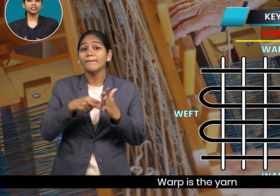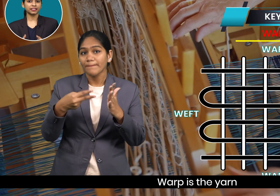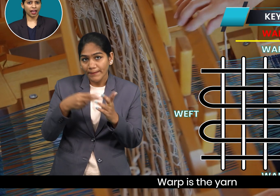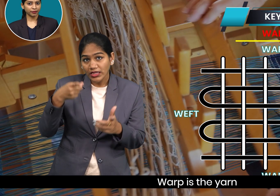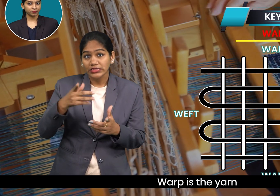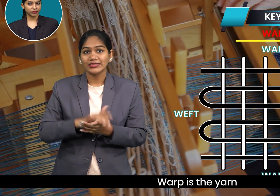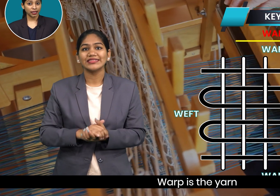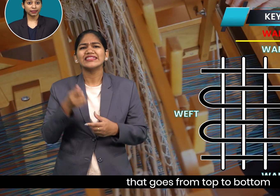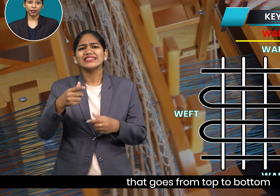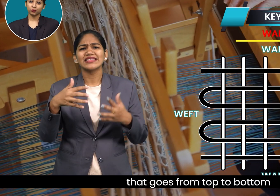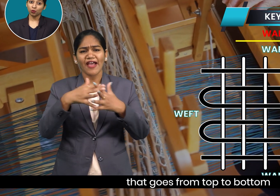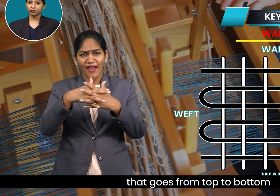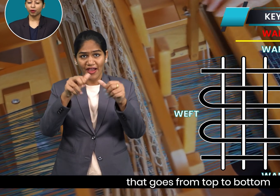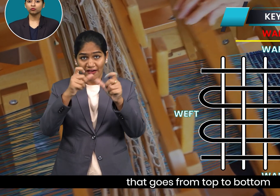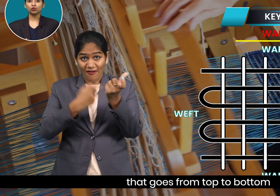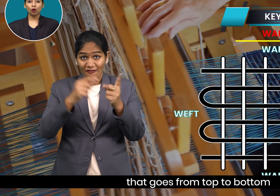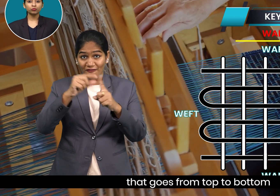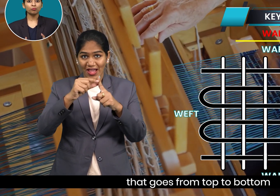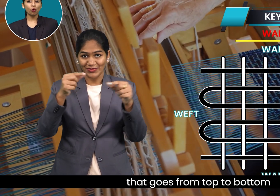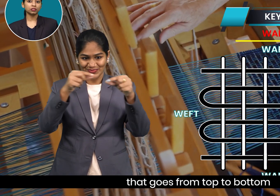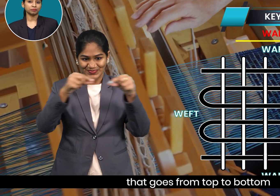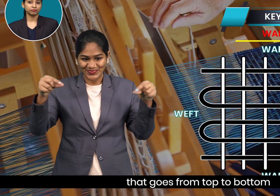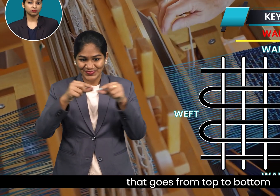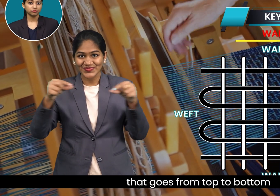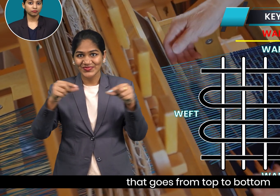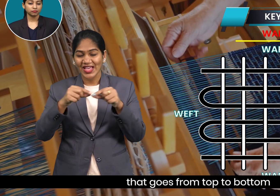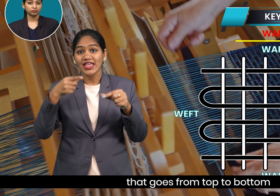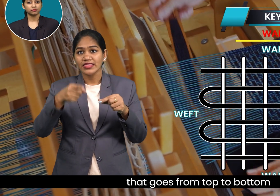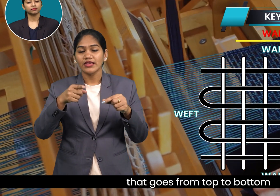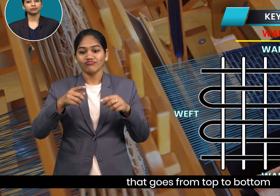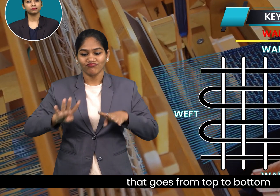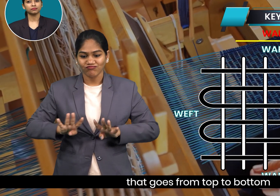Wap is a yarn that goes from top to bottom